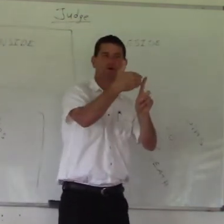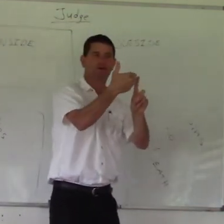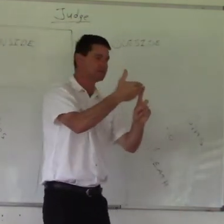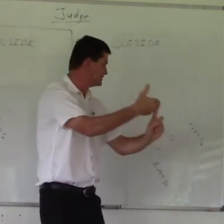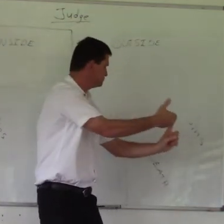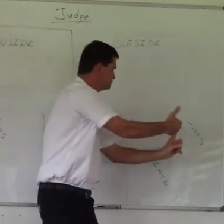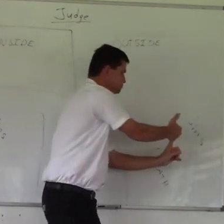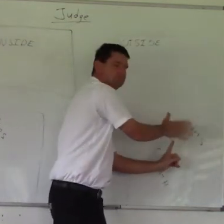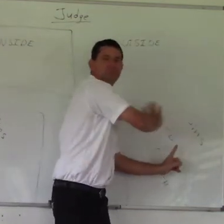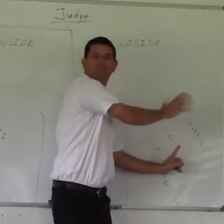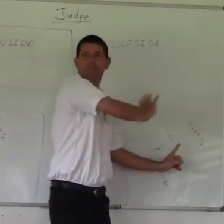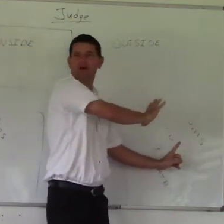focus. No.